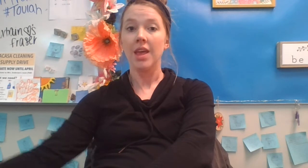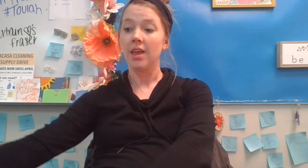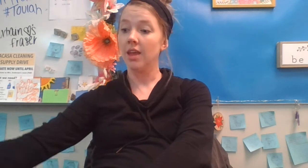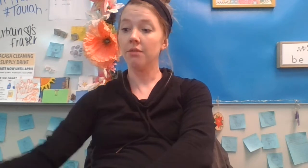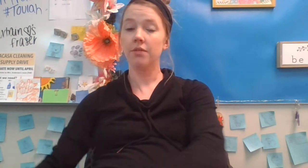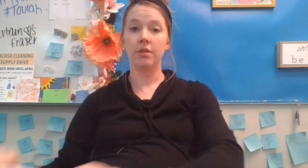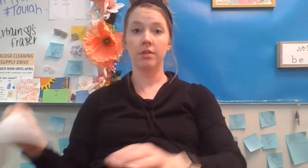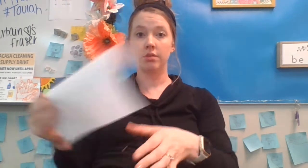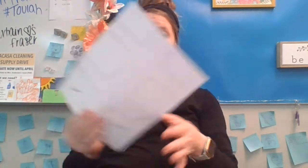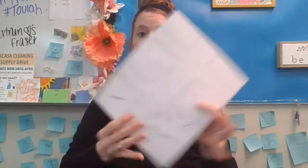if